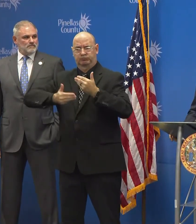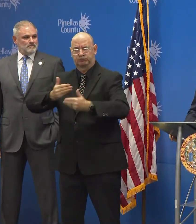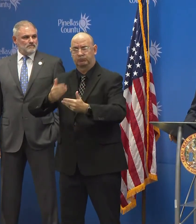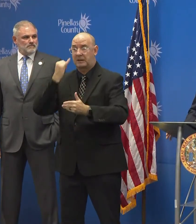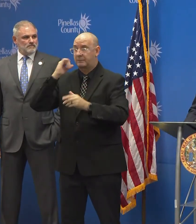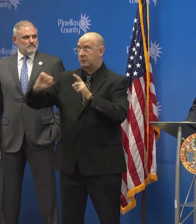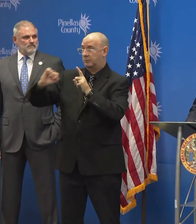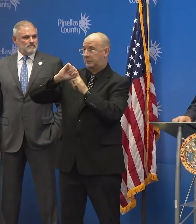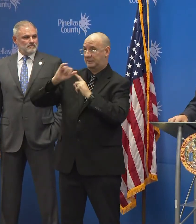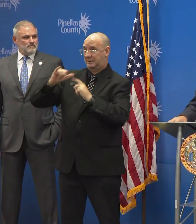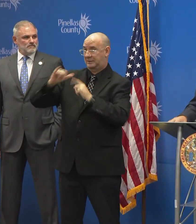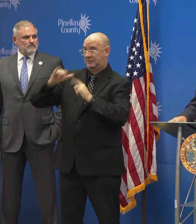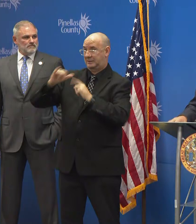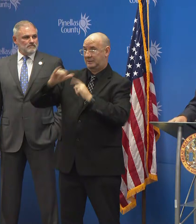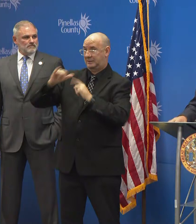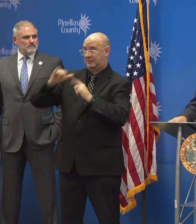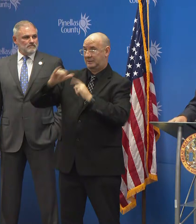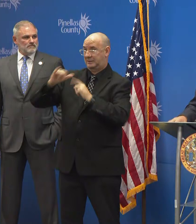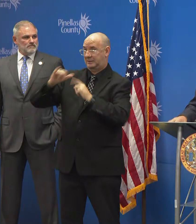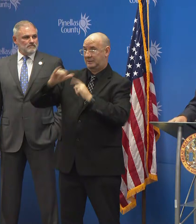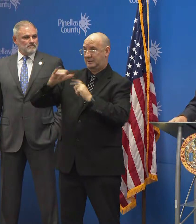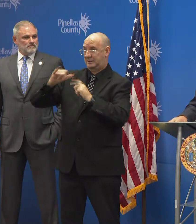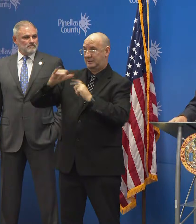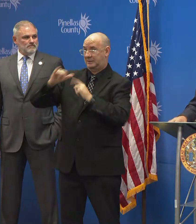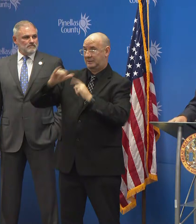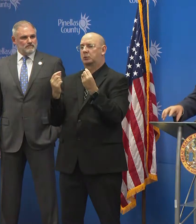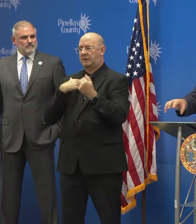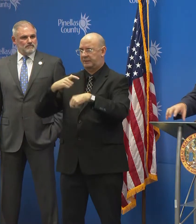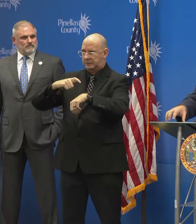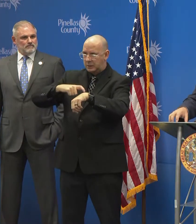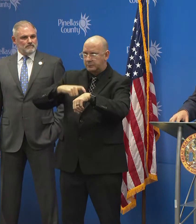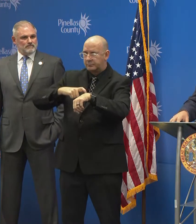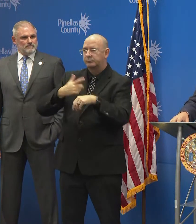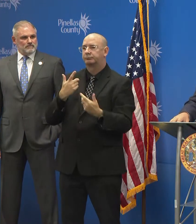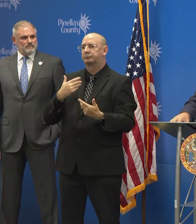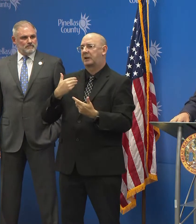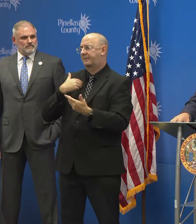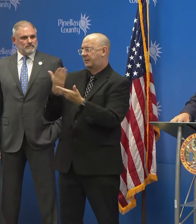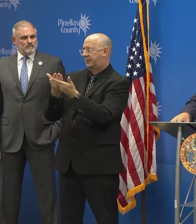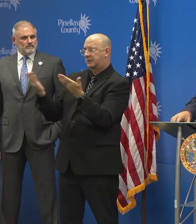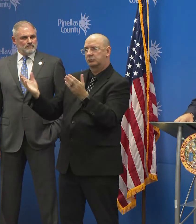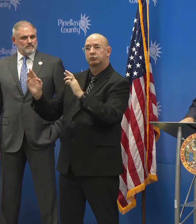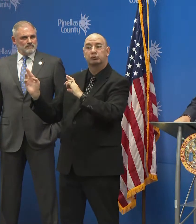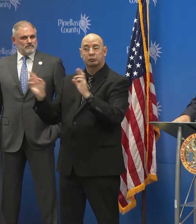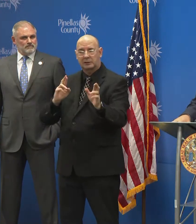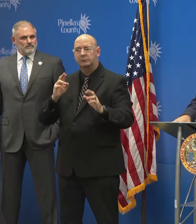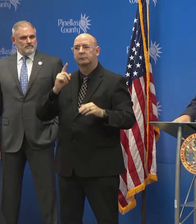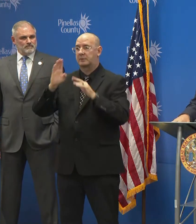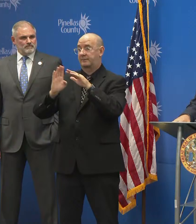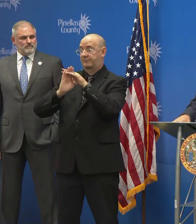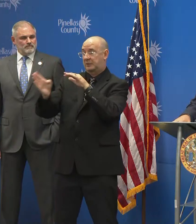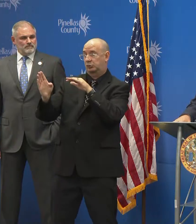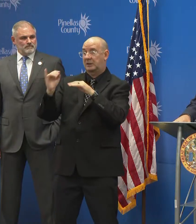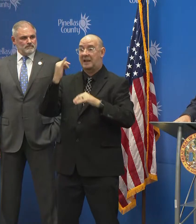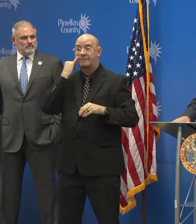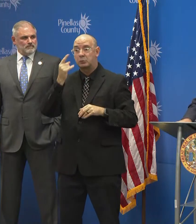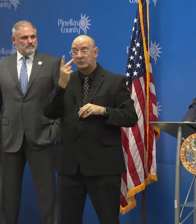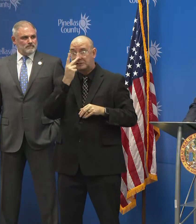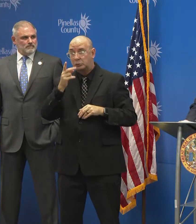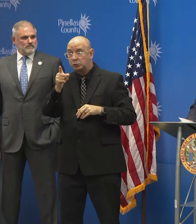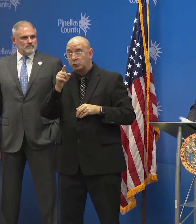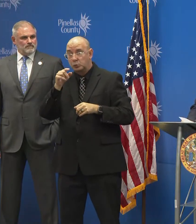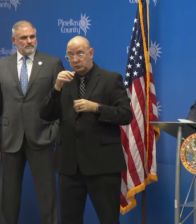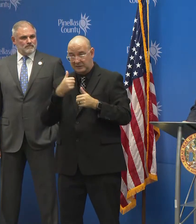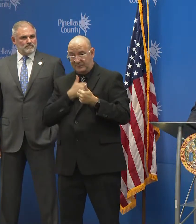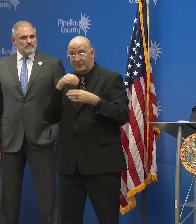giving you enough time to be able to evacuate if you're in those evacuation zones and to be able to make additional preparations.